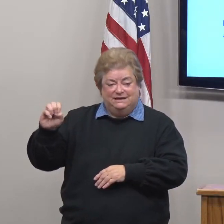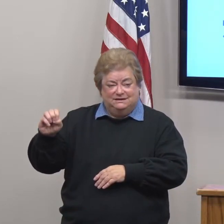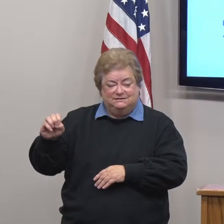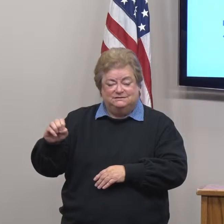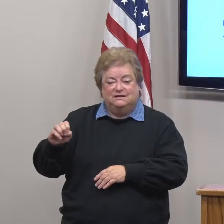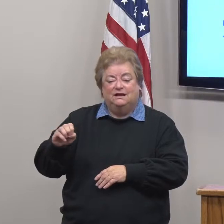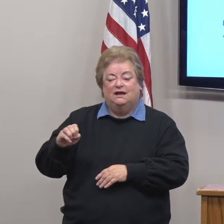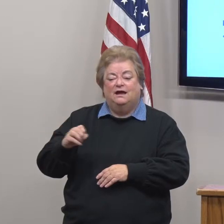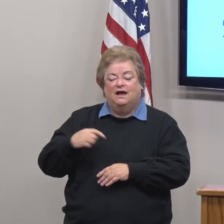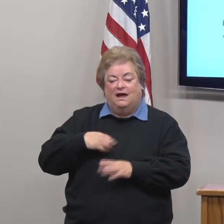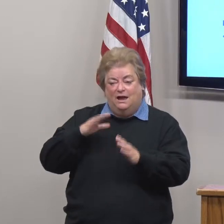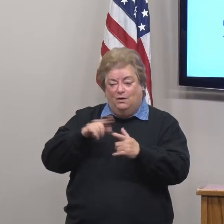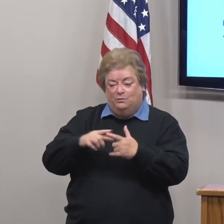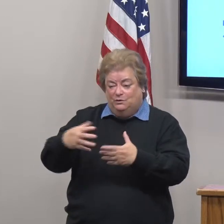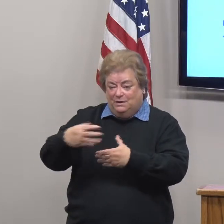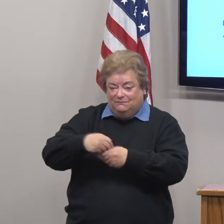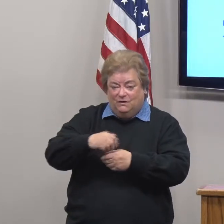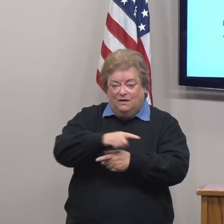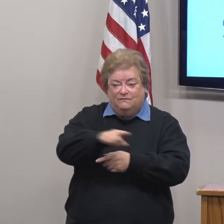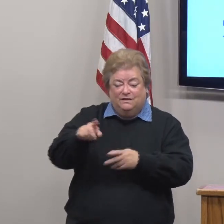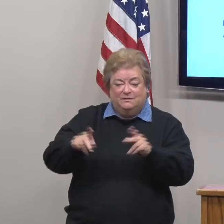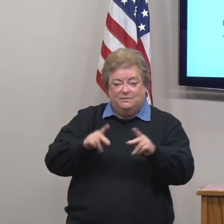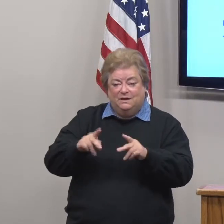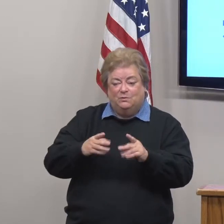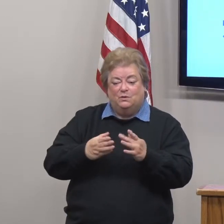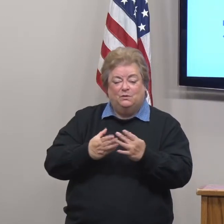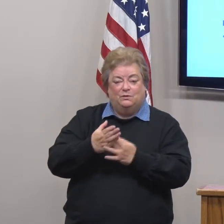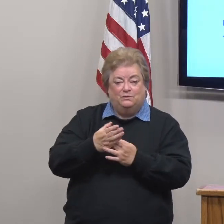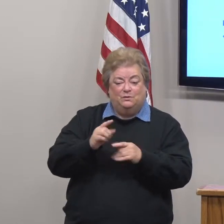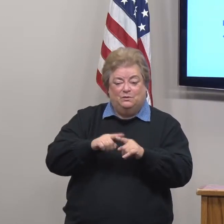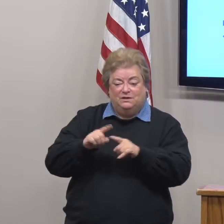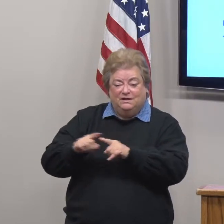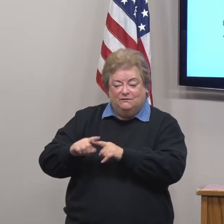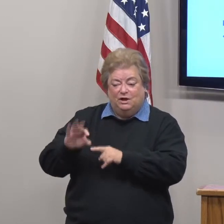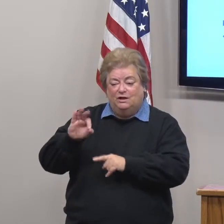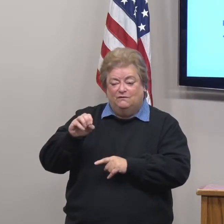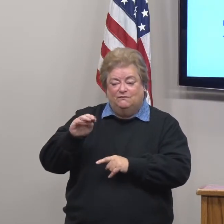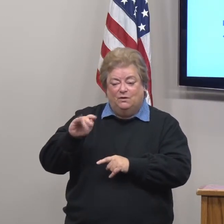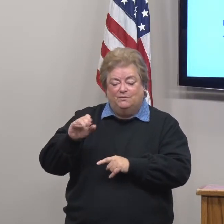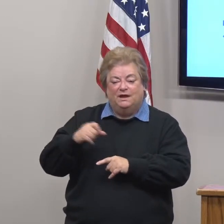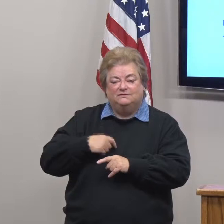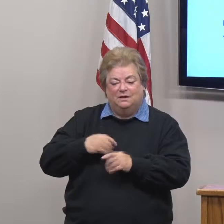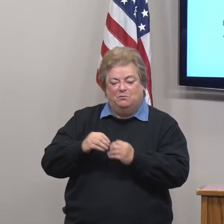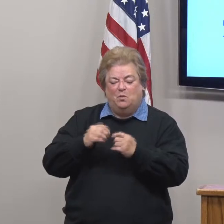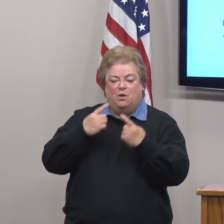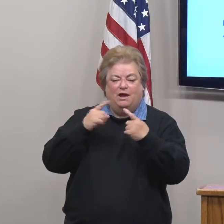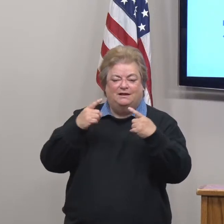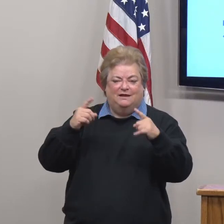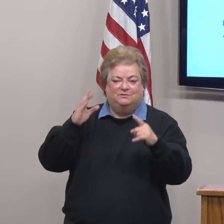public over the coming months through virtual formats, and we'll be making more announcements about that